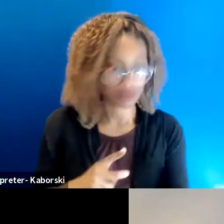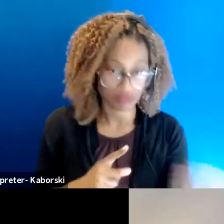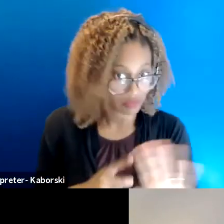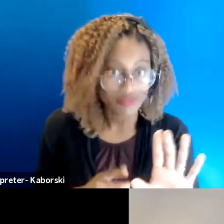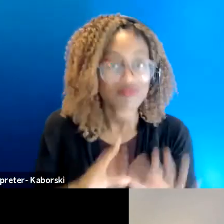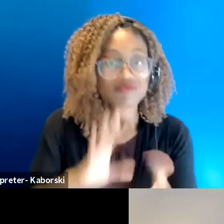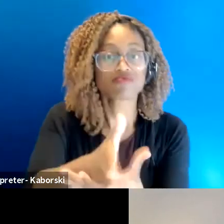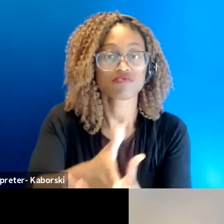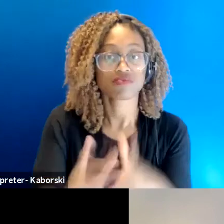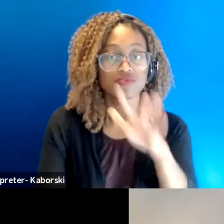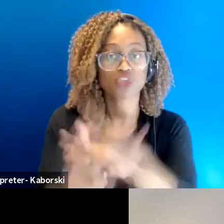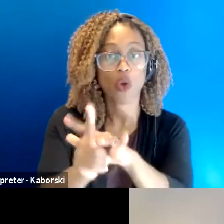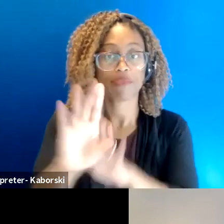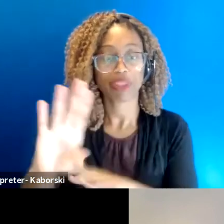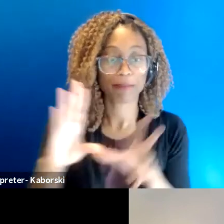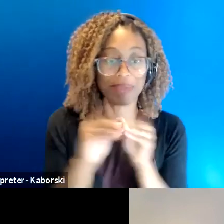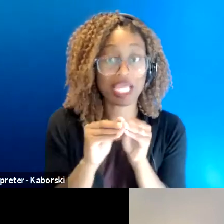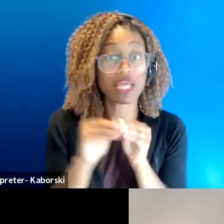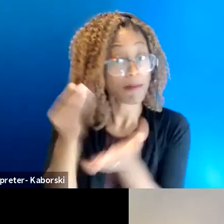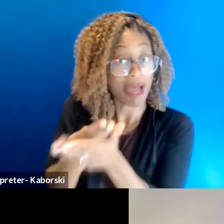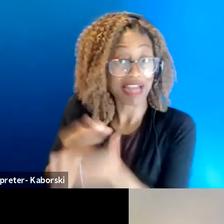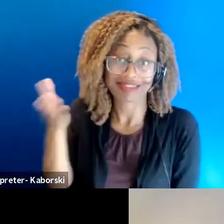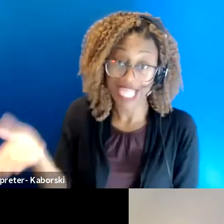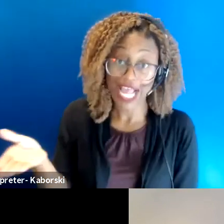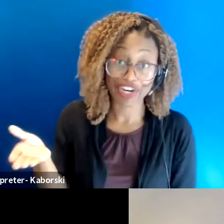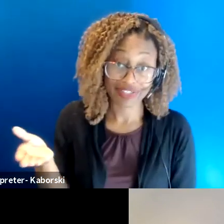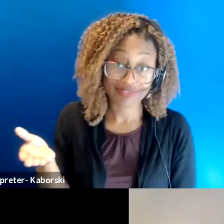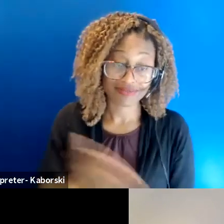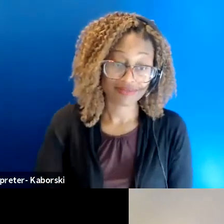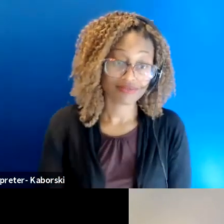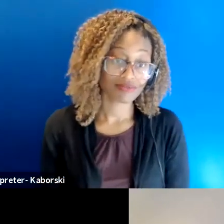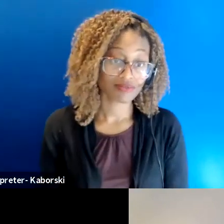because the money's there.